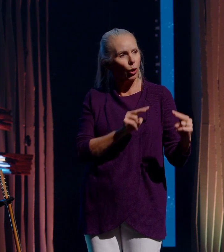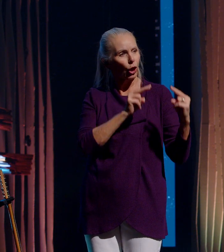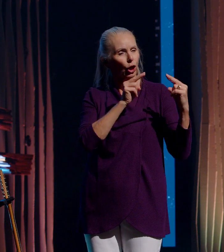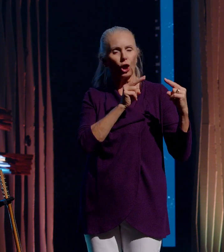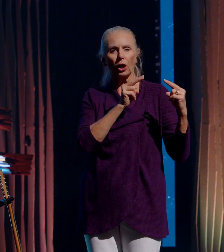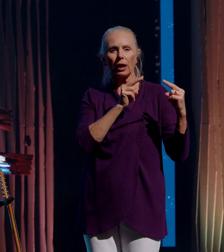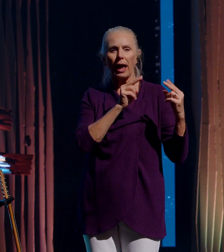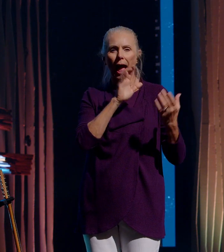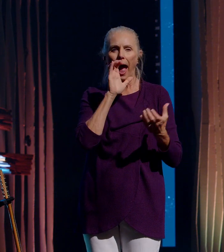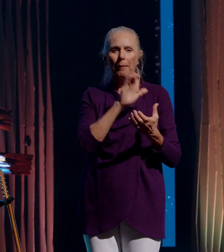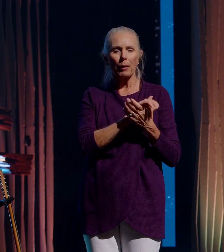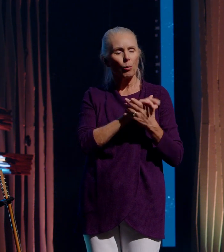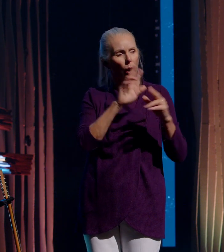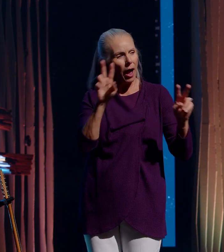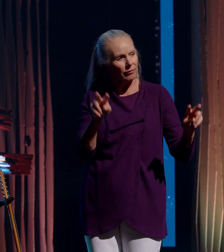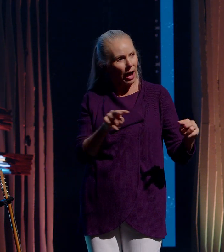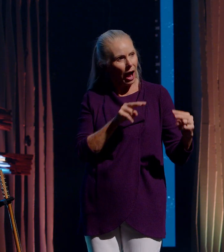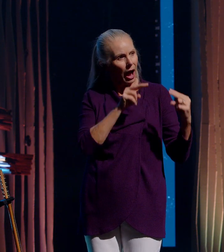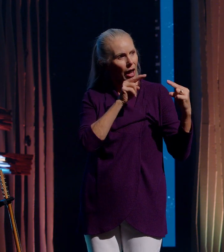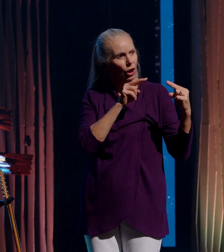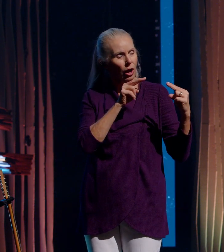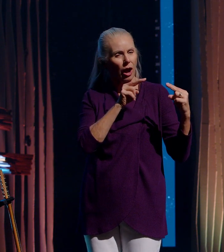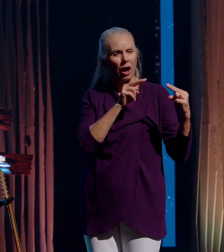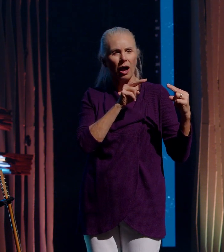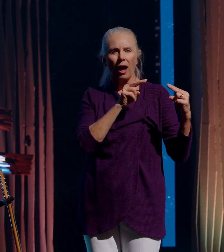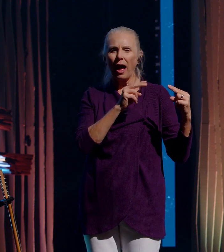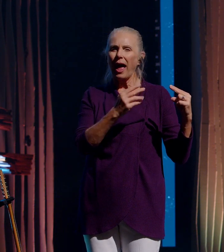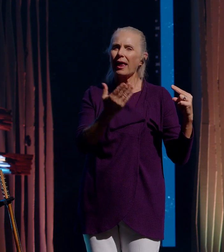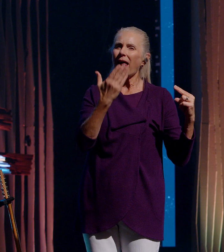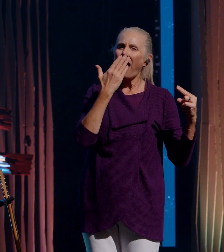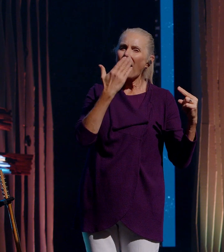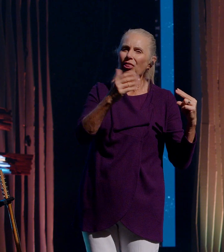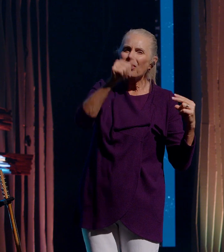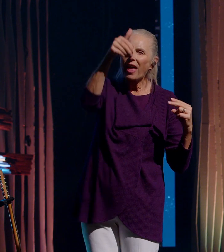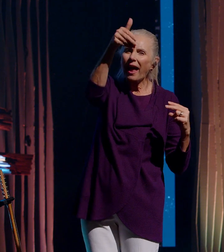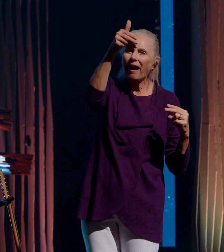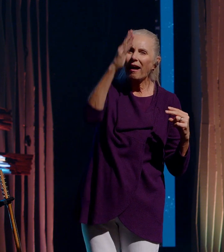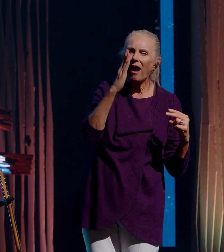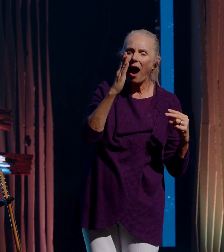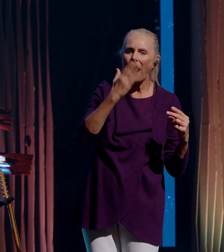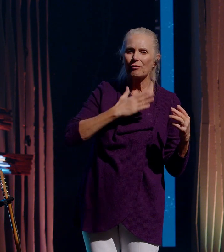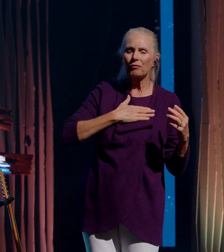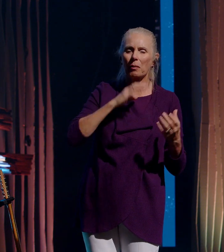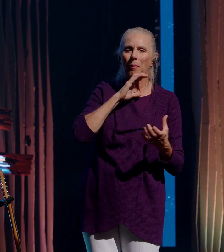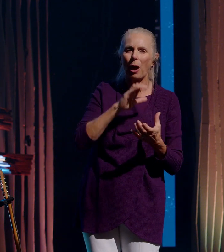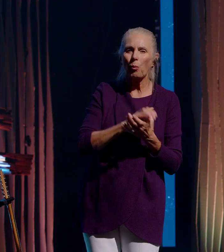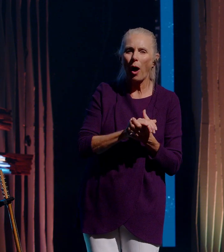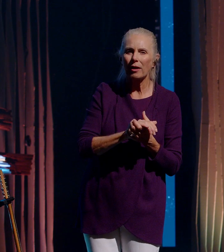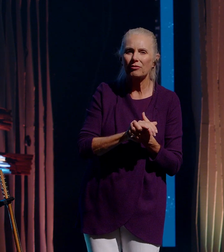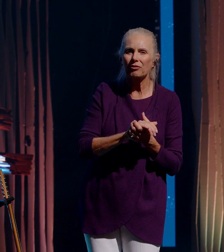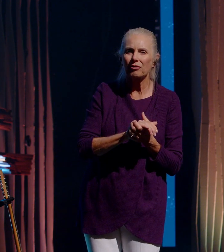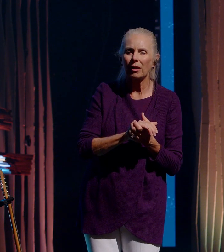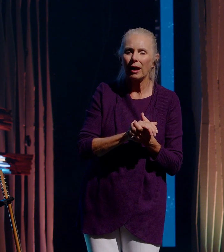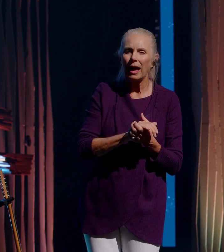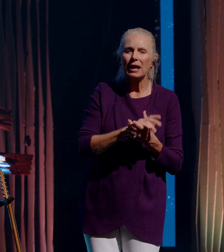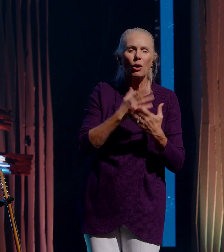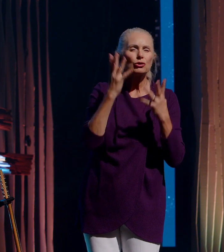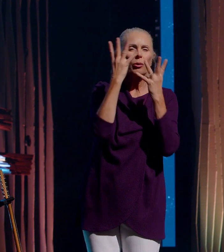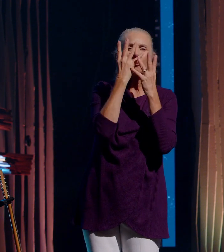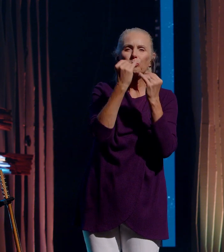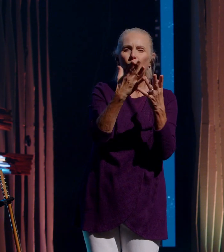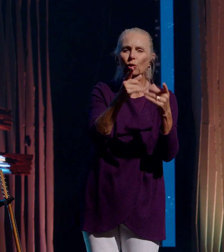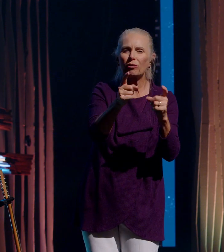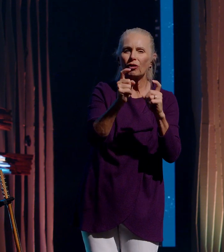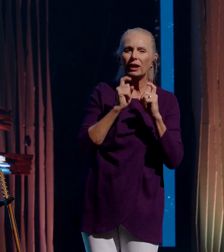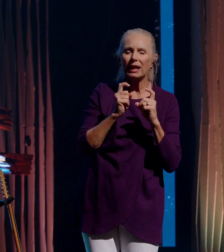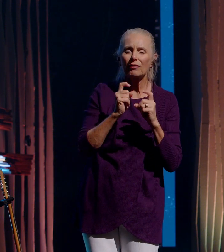and I'll just acknowledge and thank God for the gift that she is to me, that I get to be her husband. I'll look at my son and just thank